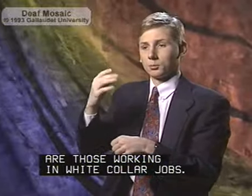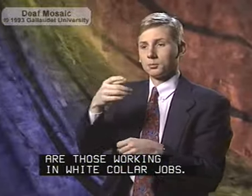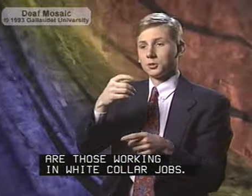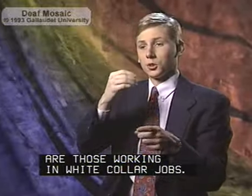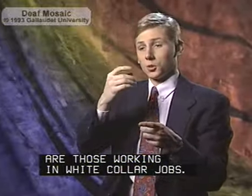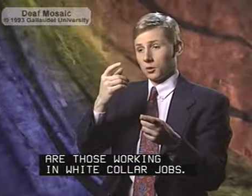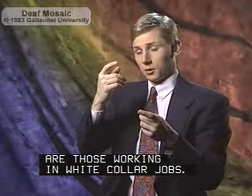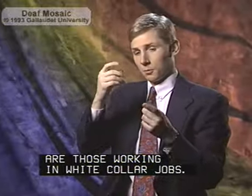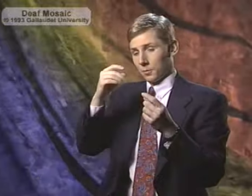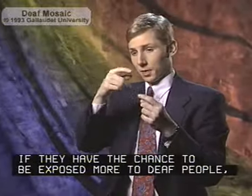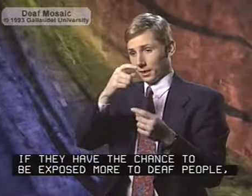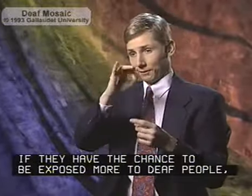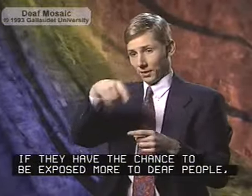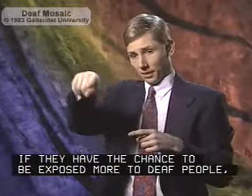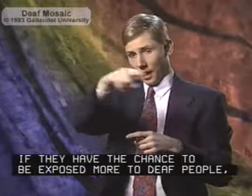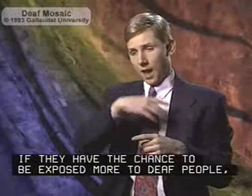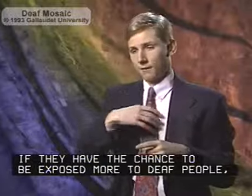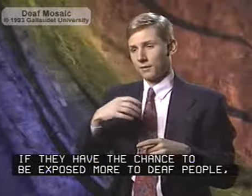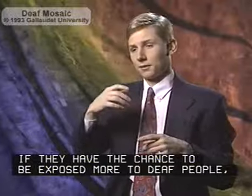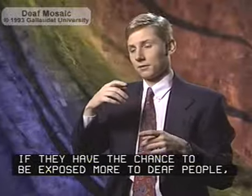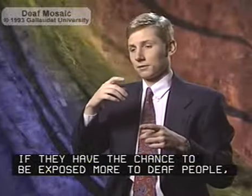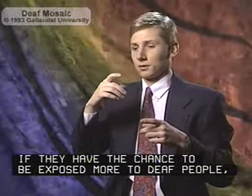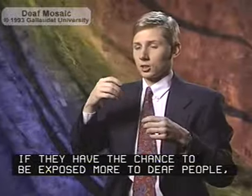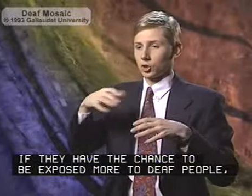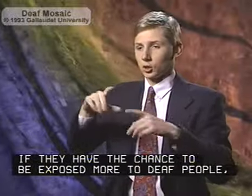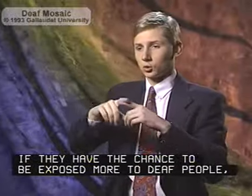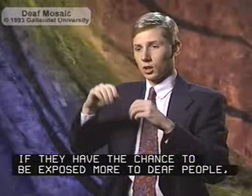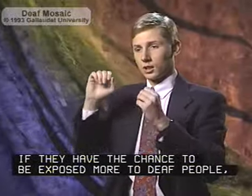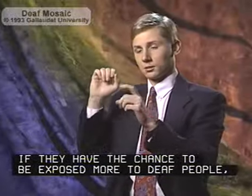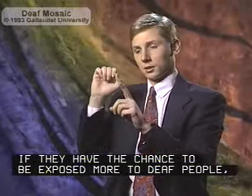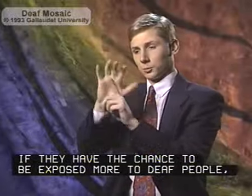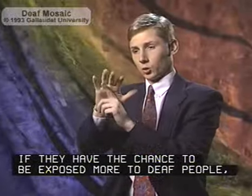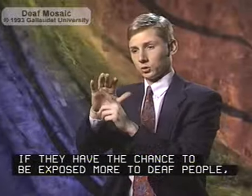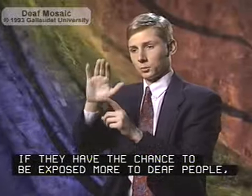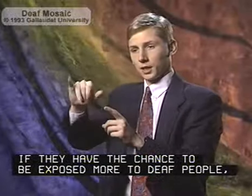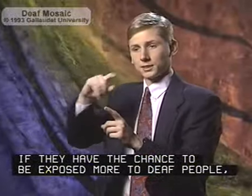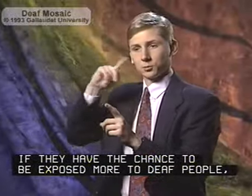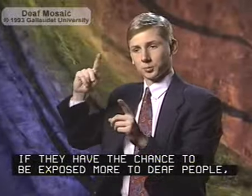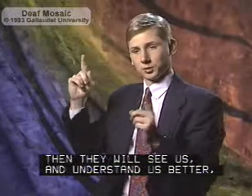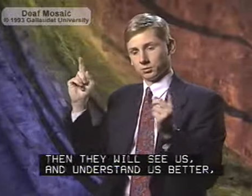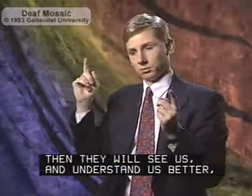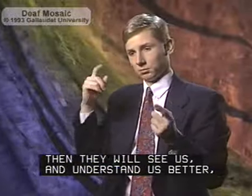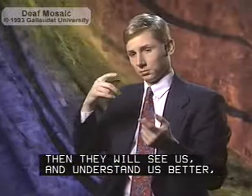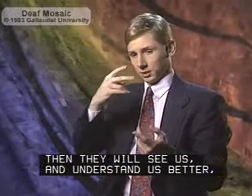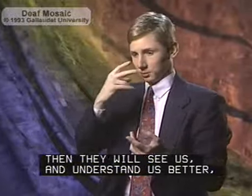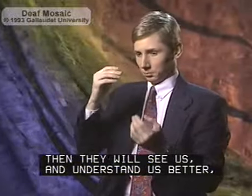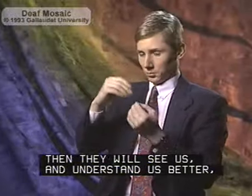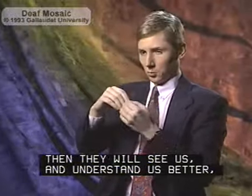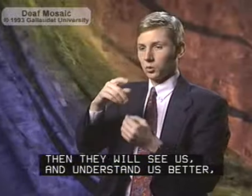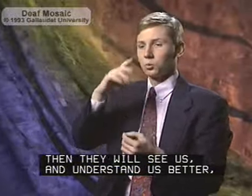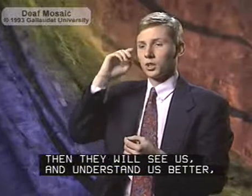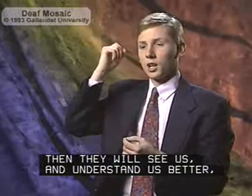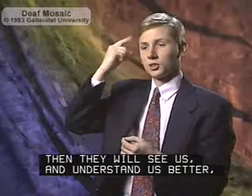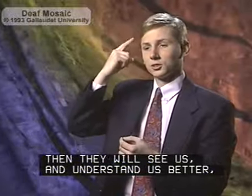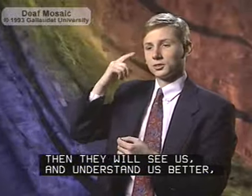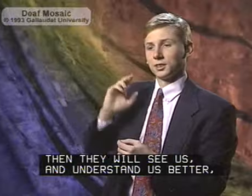jobs. If they have the chance to be exposed more to deaf people, then they will see us and understand us